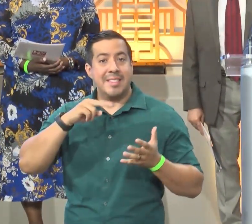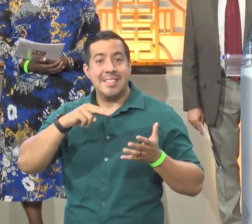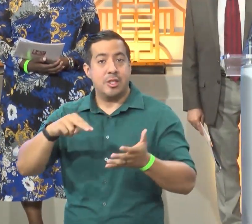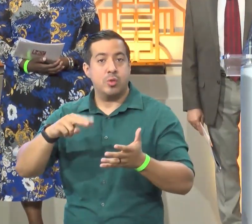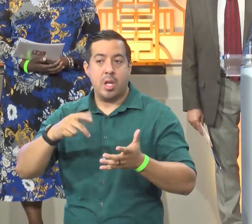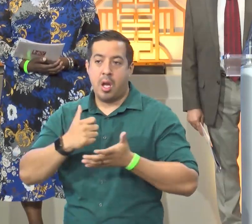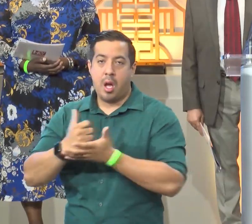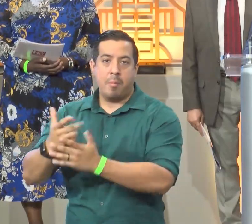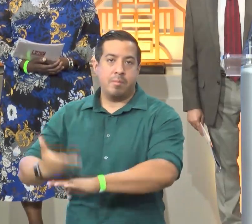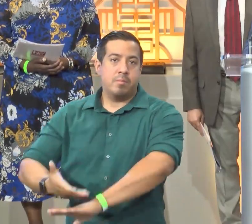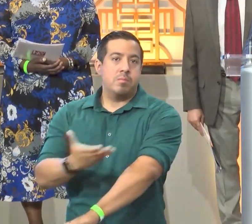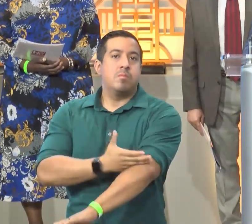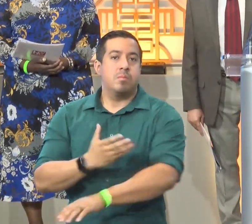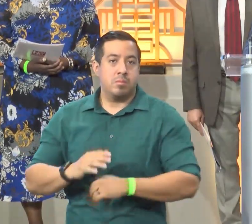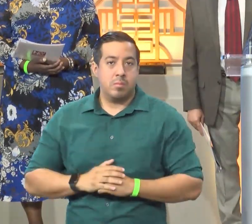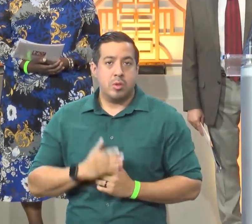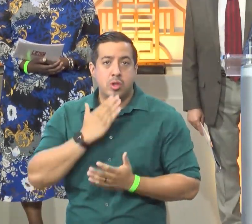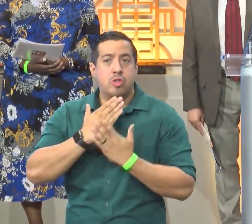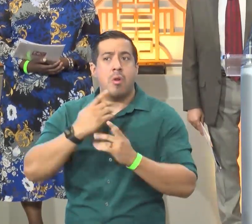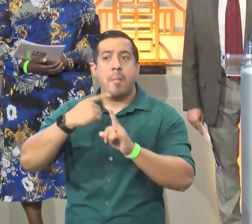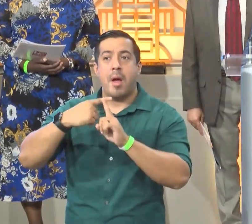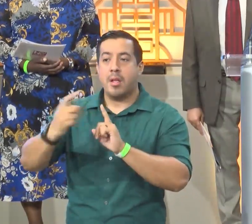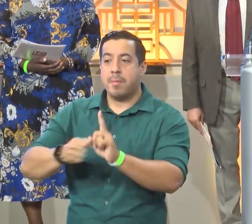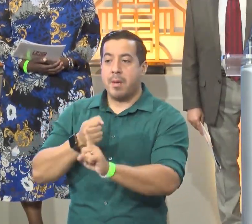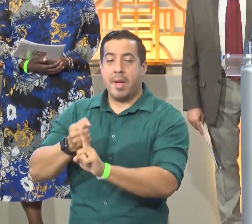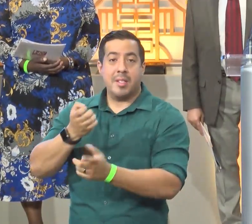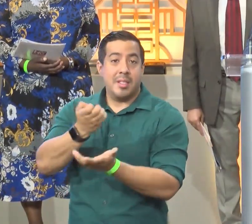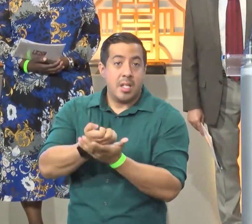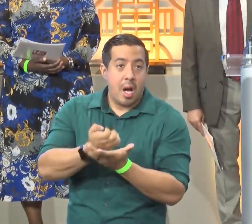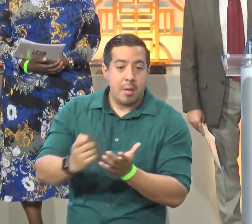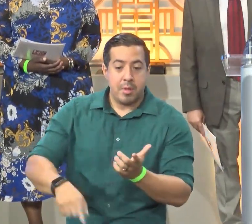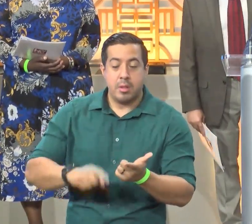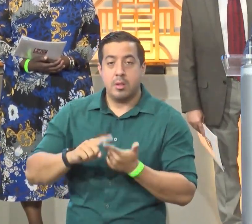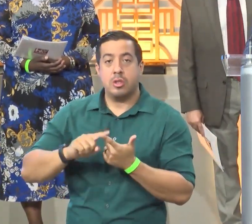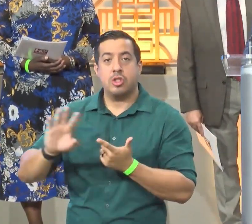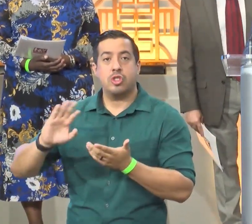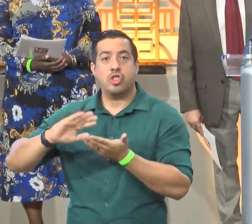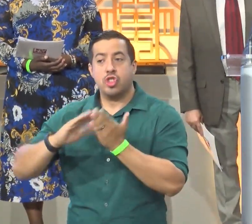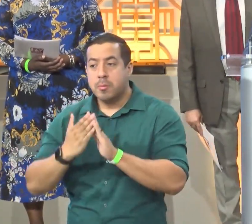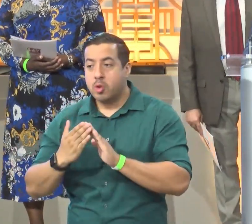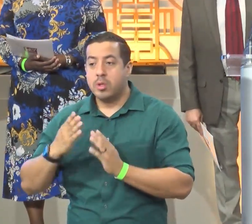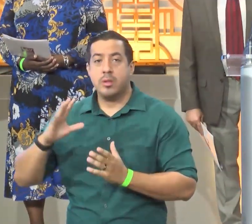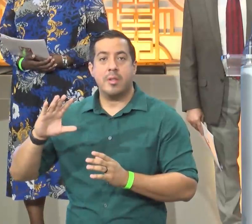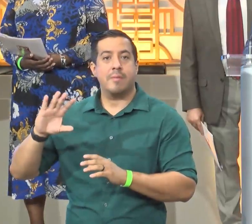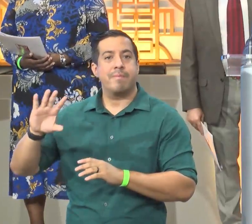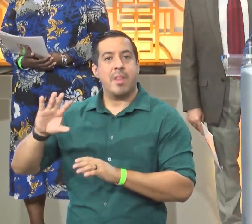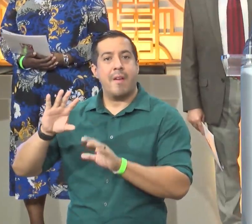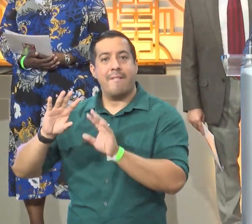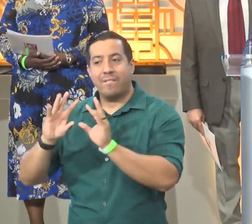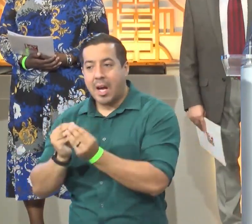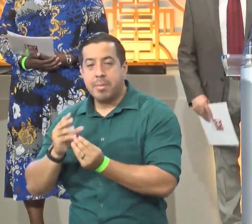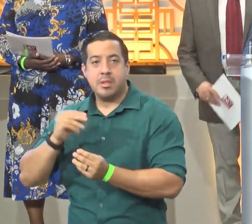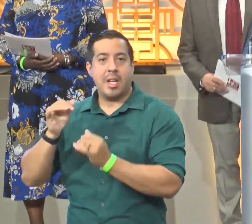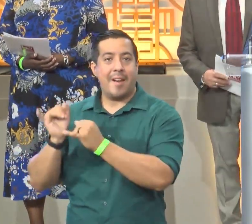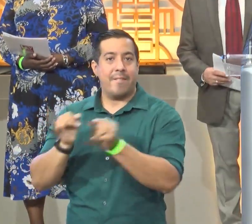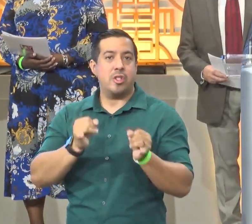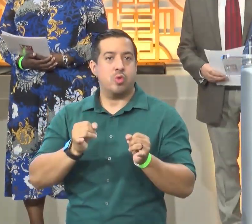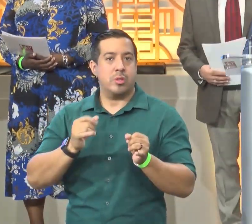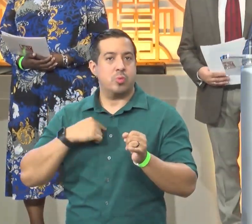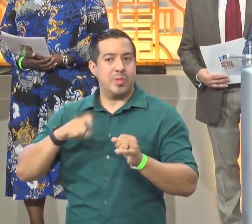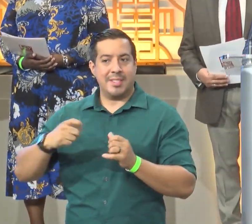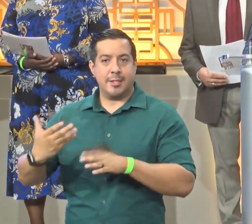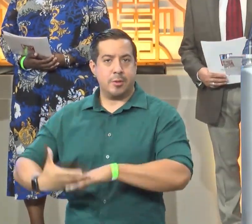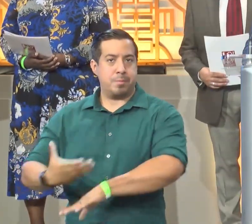city. To make a positive impact on our economy, communities, individuals, and families, we must